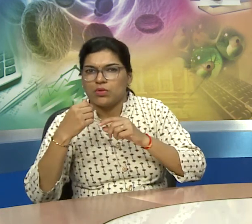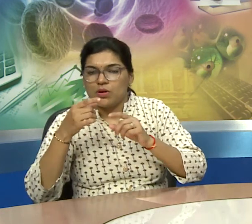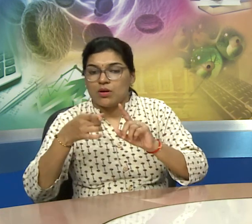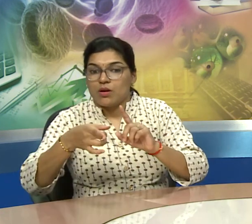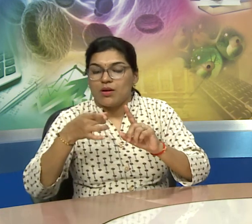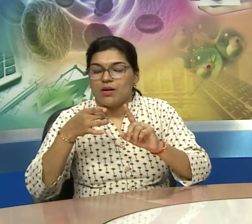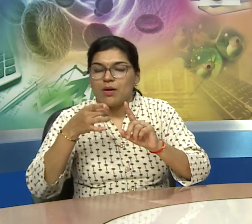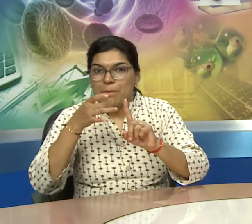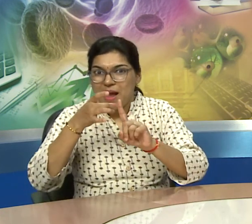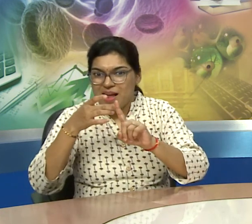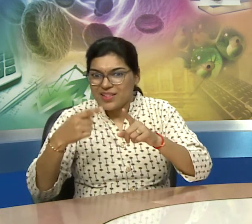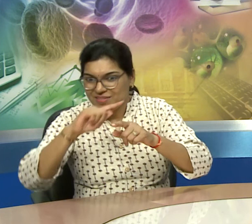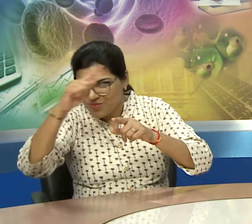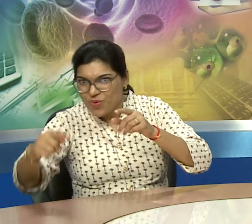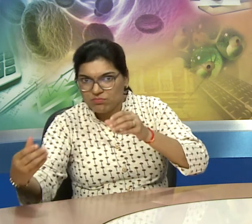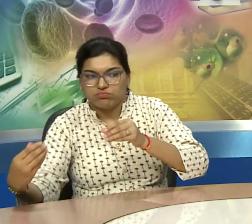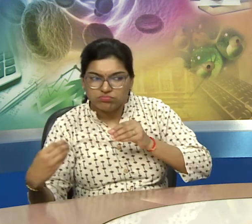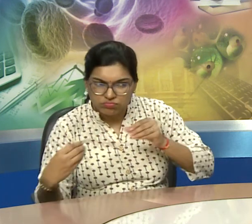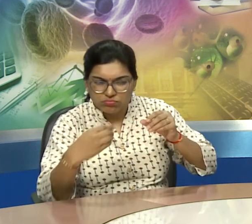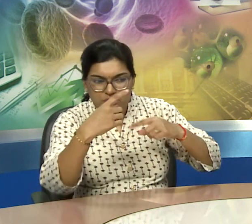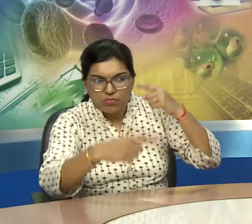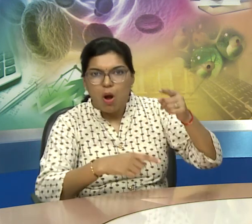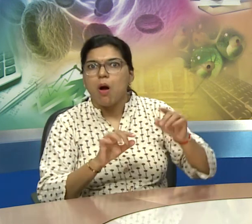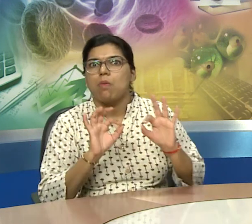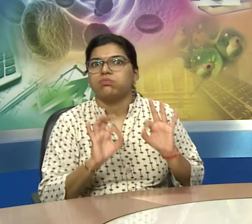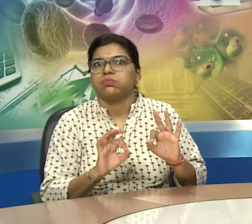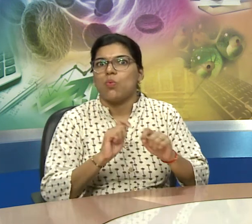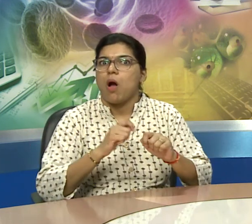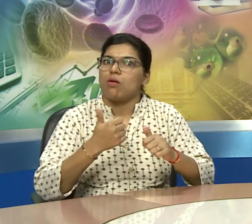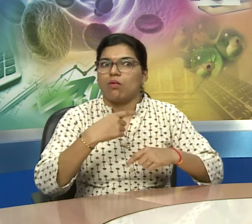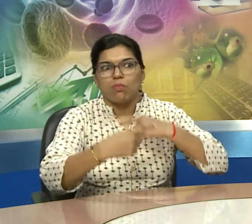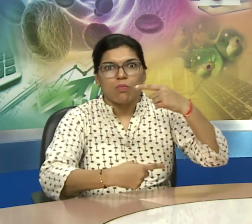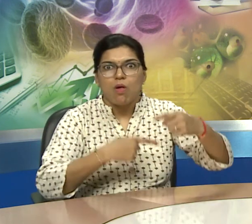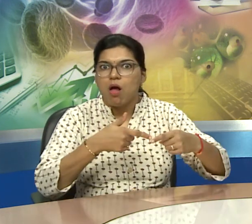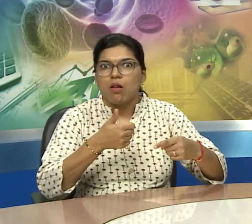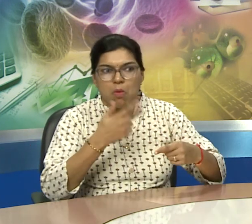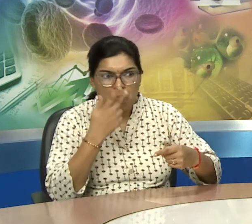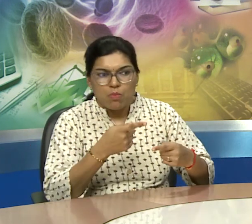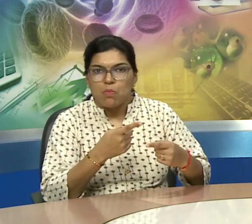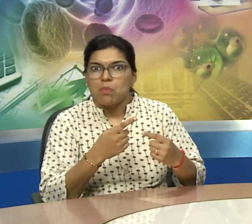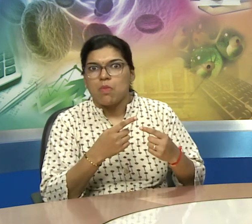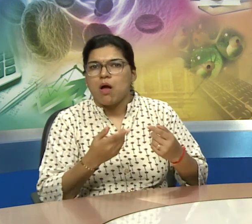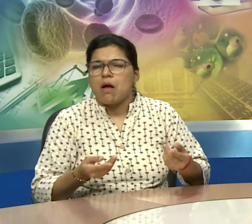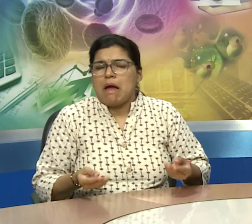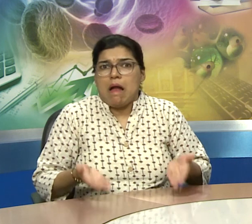stronger as compared to the wooden wheels, which were very heavy.